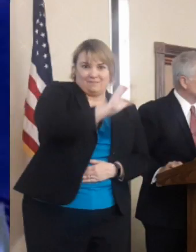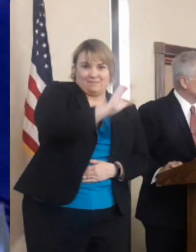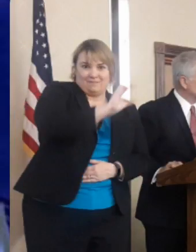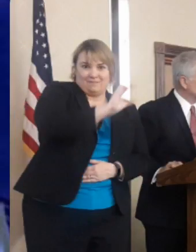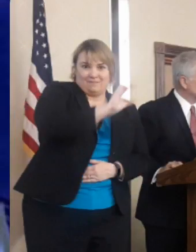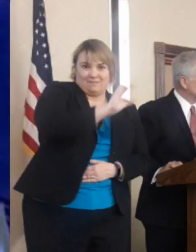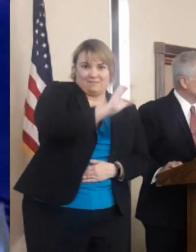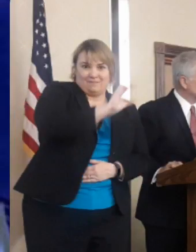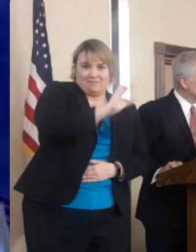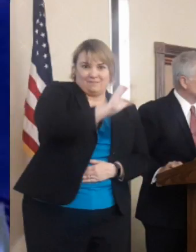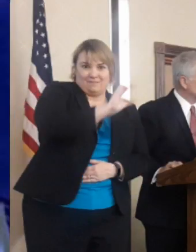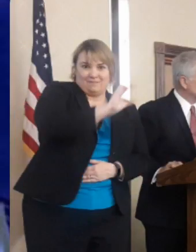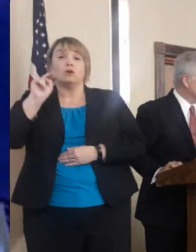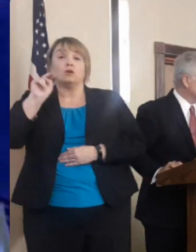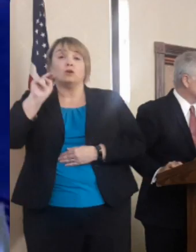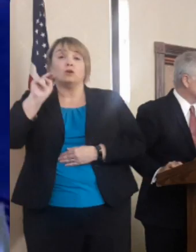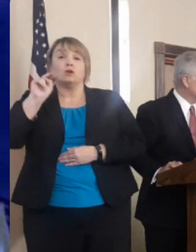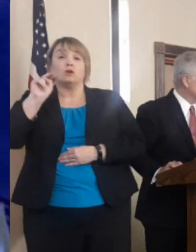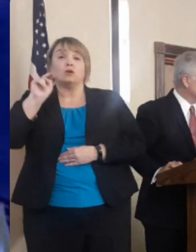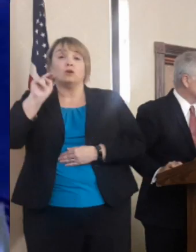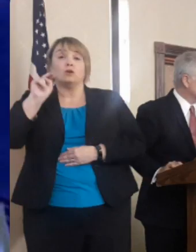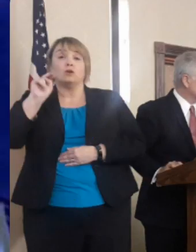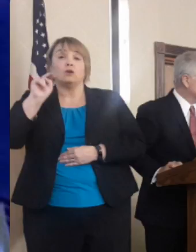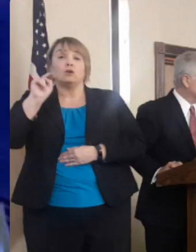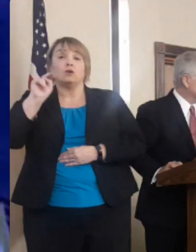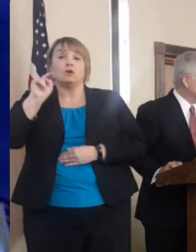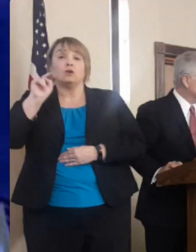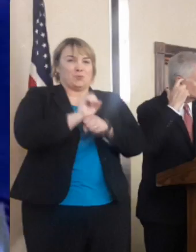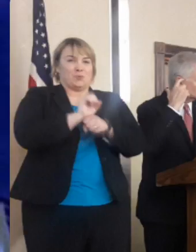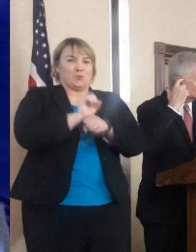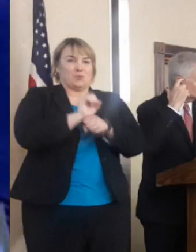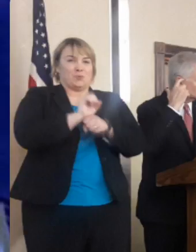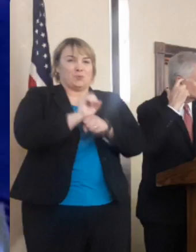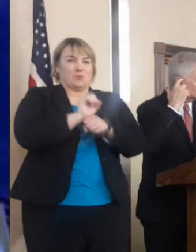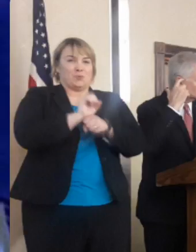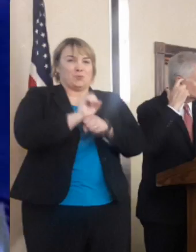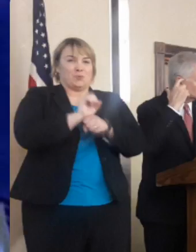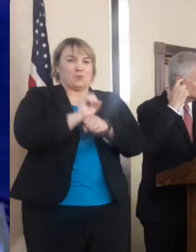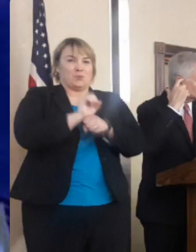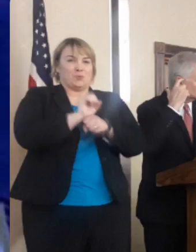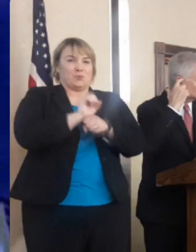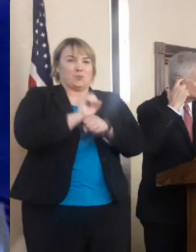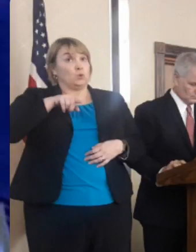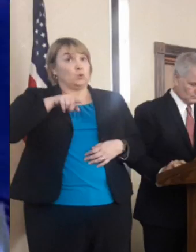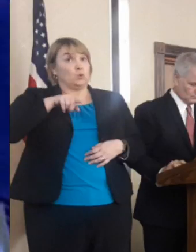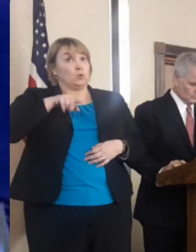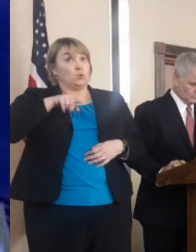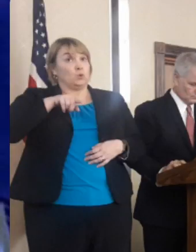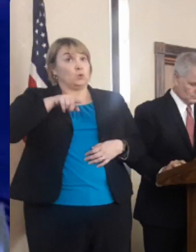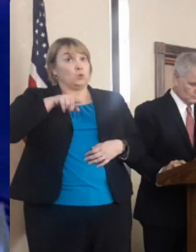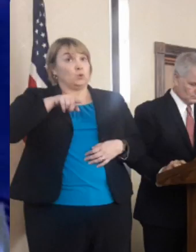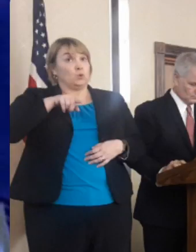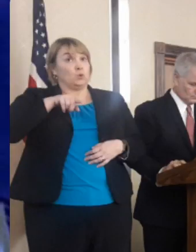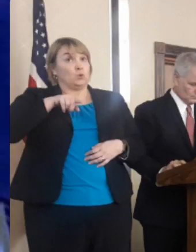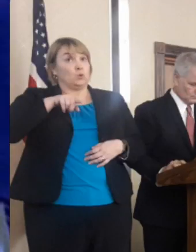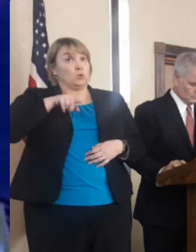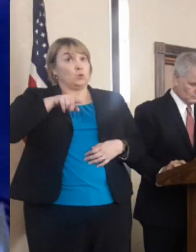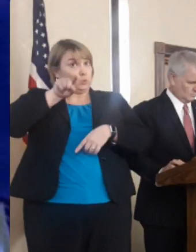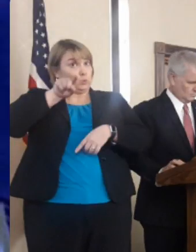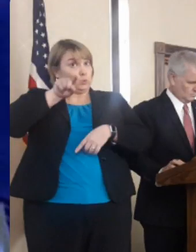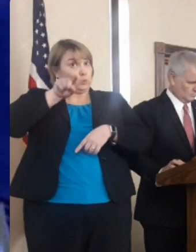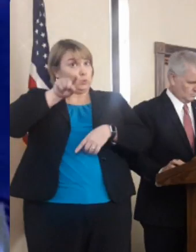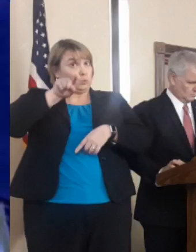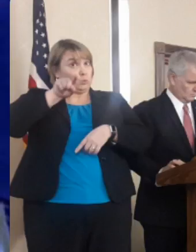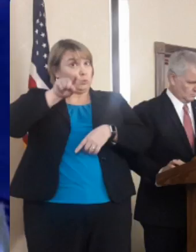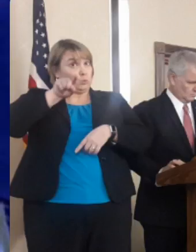the understanding that the chair can appoint Tanya to this committee as